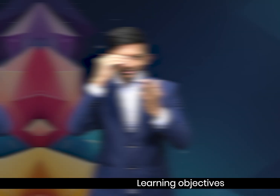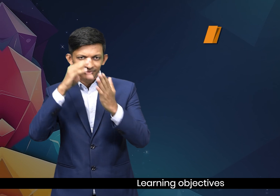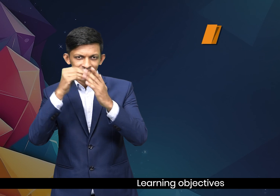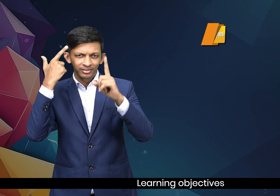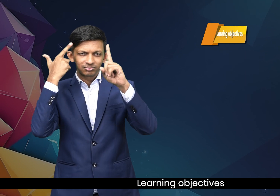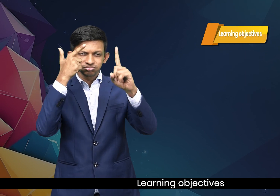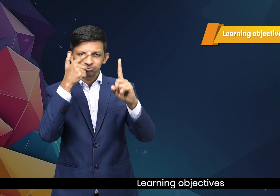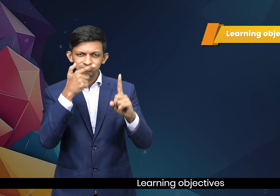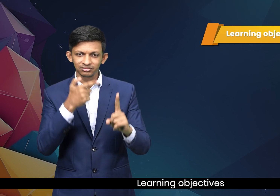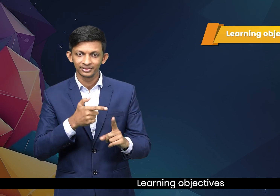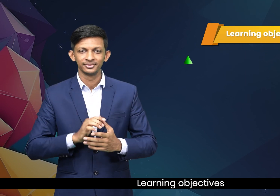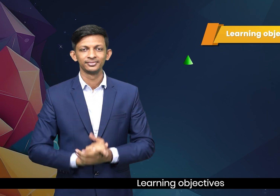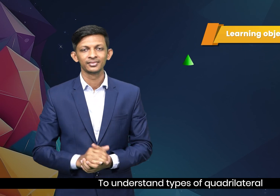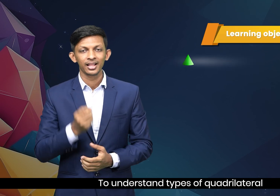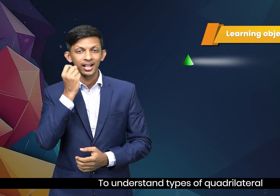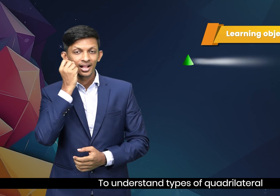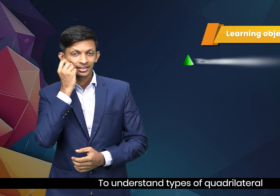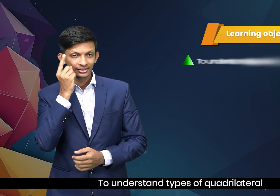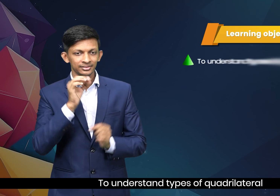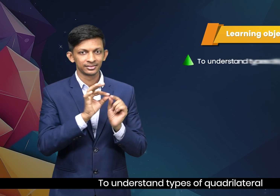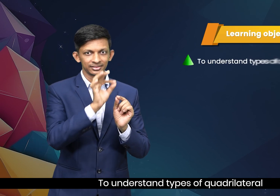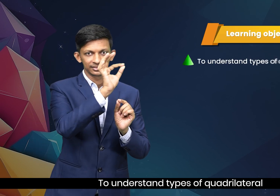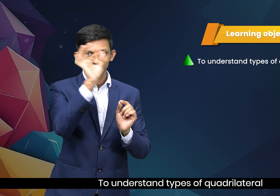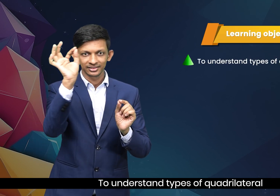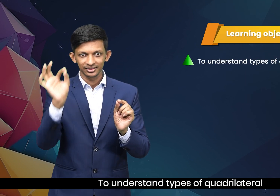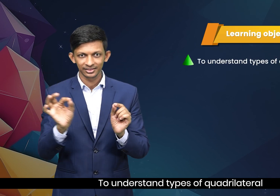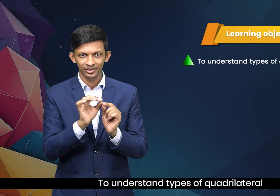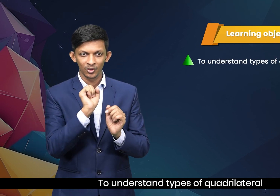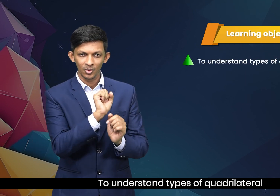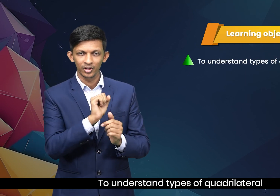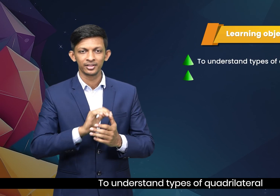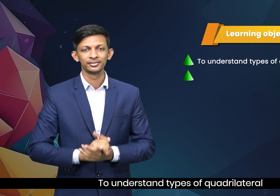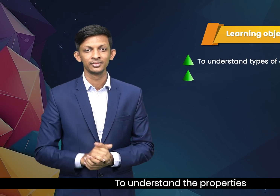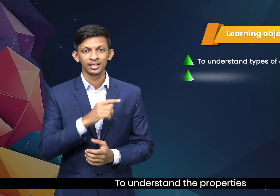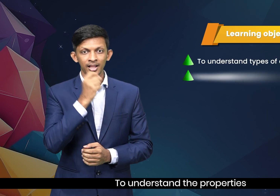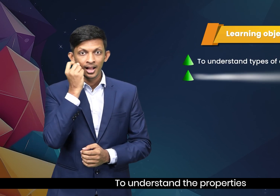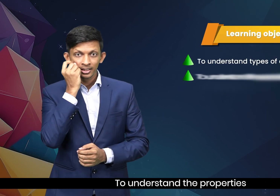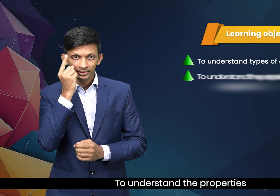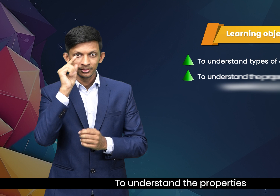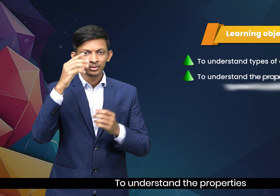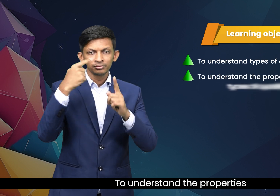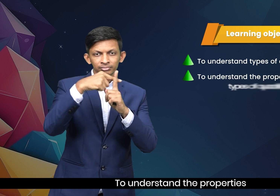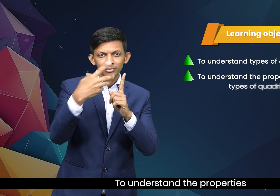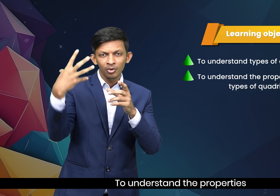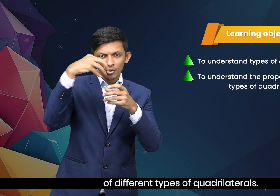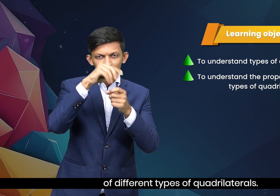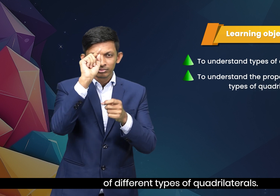learning objectives, to understand types of quadrilateral, to understand the properties of